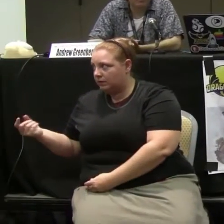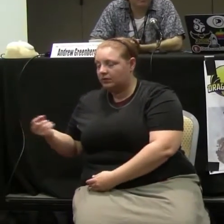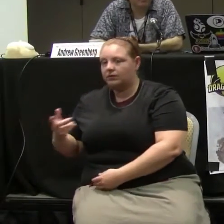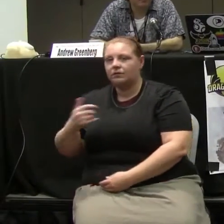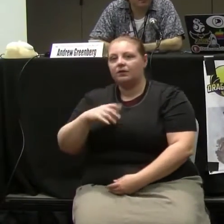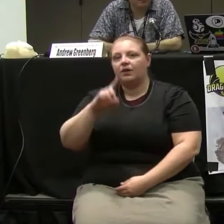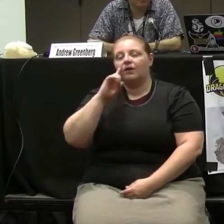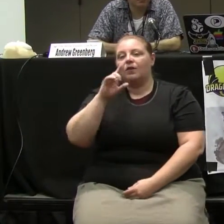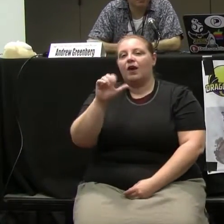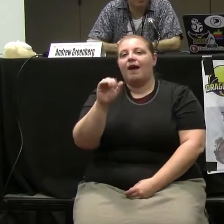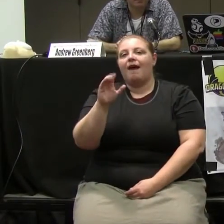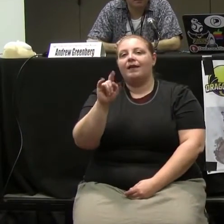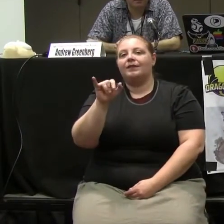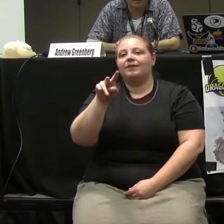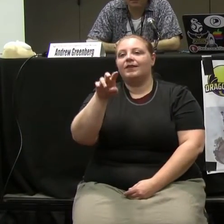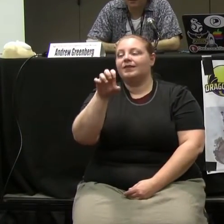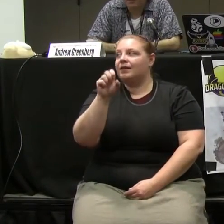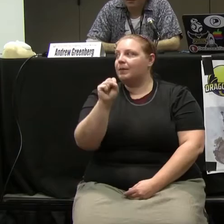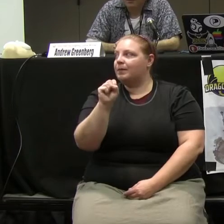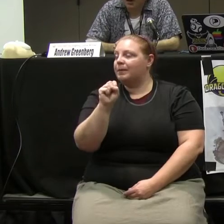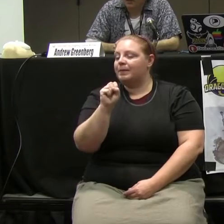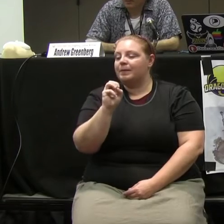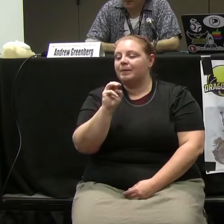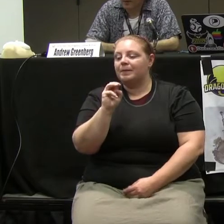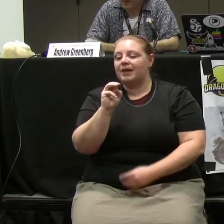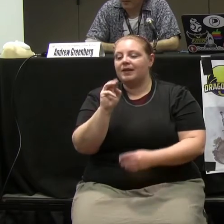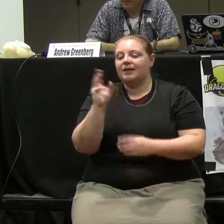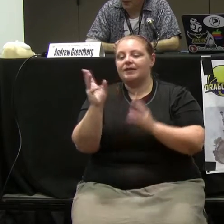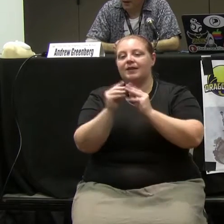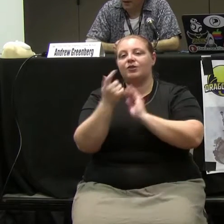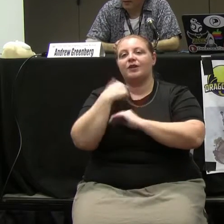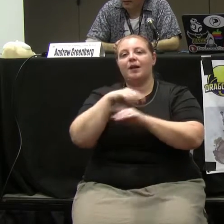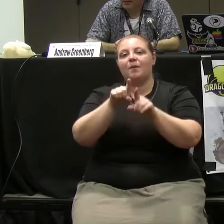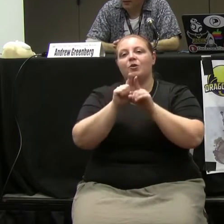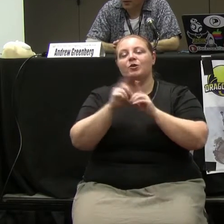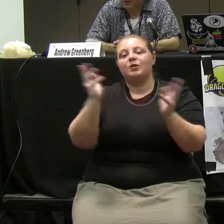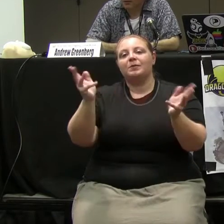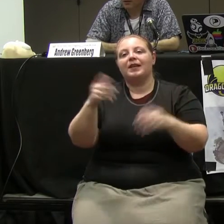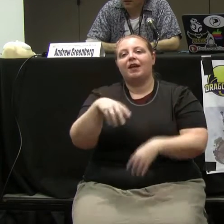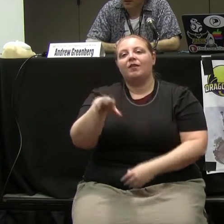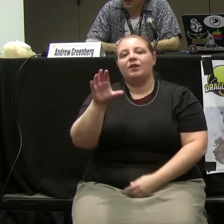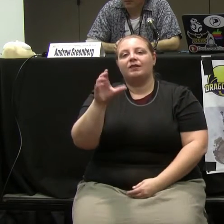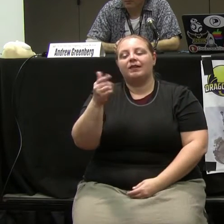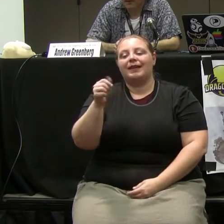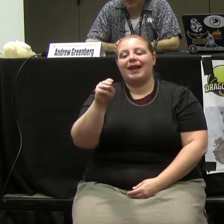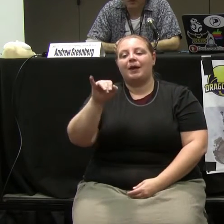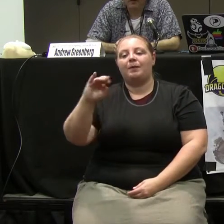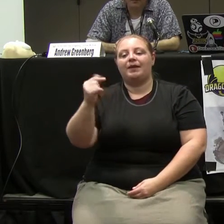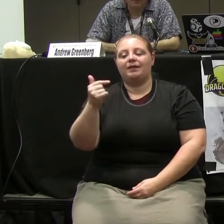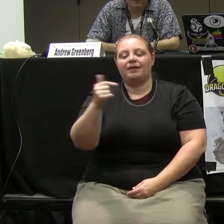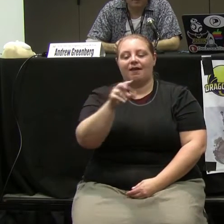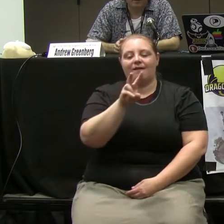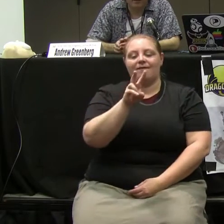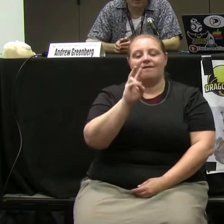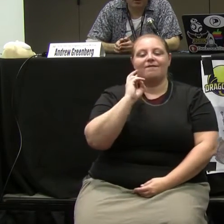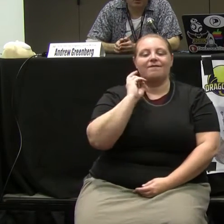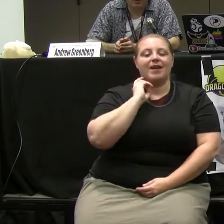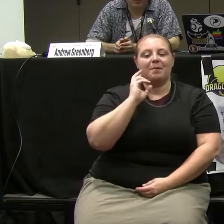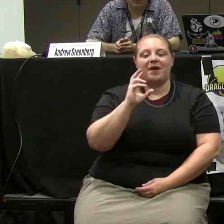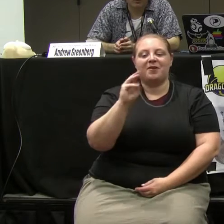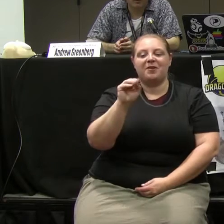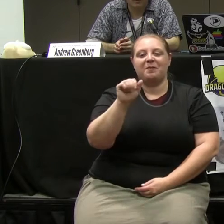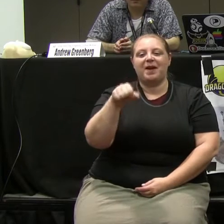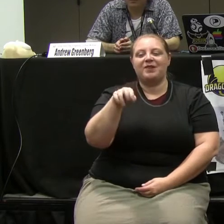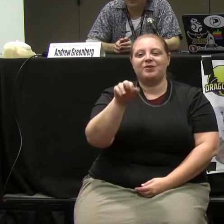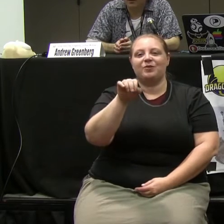for an activism session. I'm also speaking on the gaming track. I was the original developer of a game called Vampire the Masquerade long,